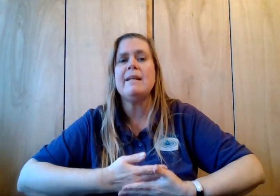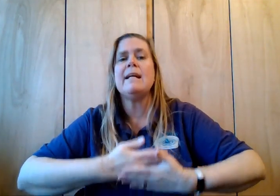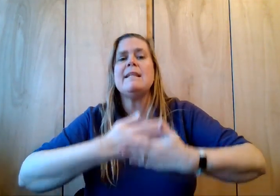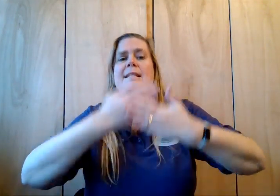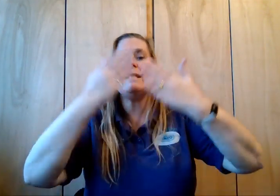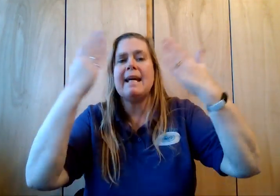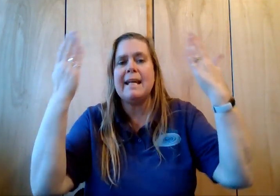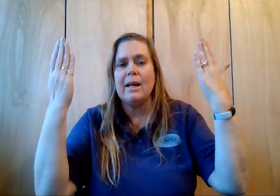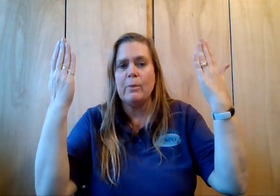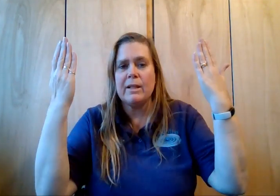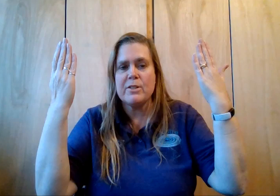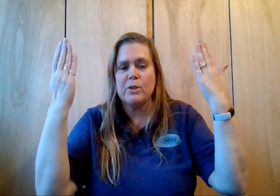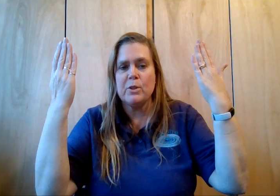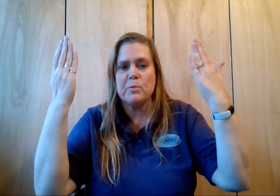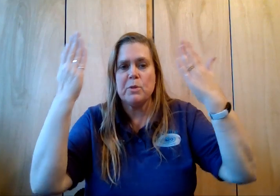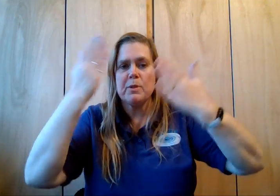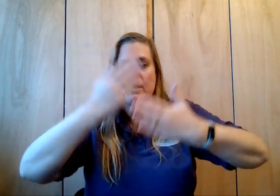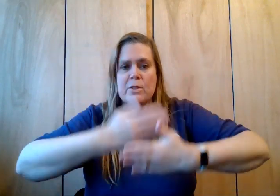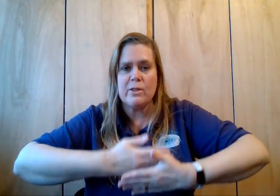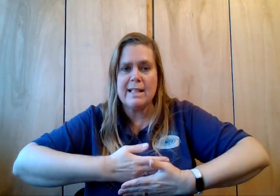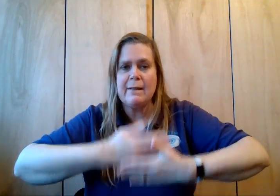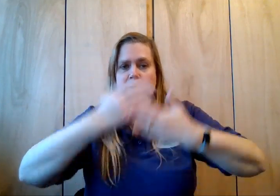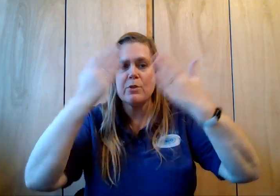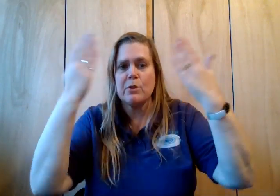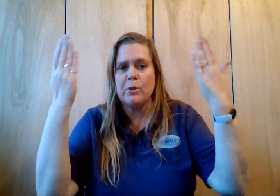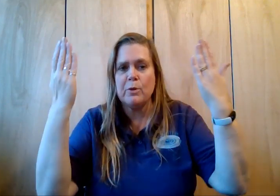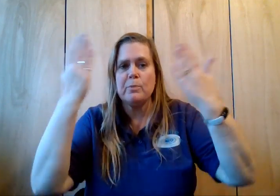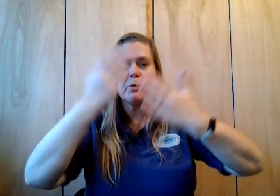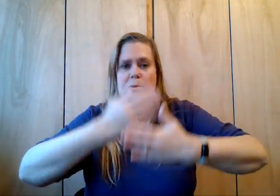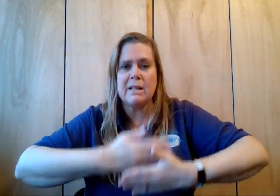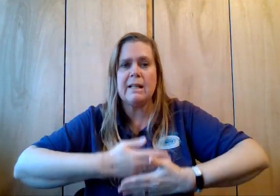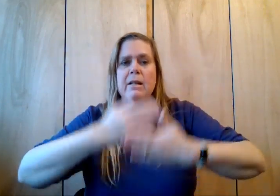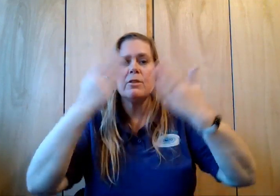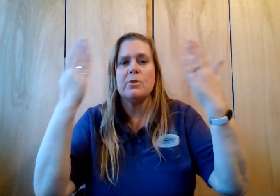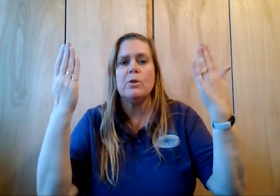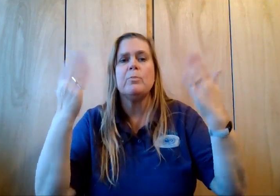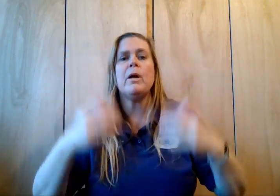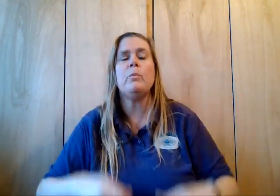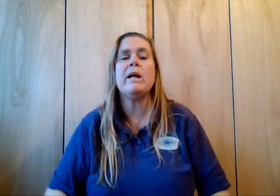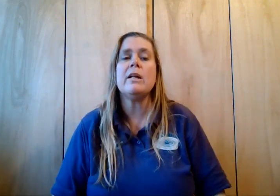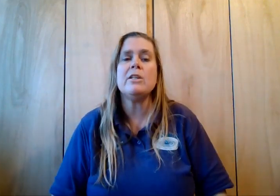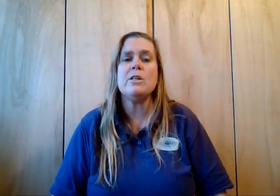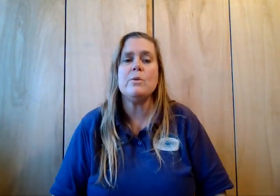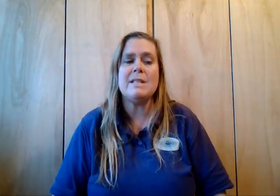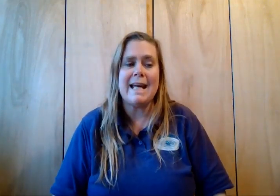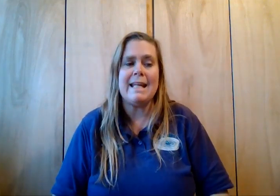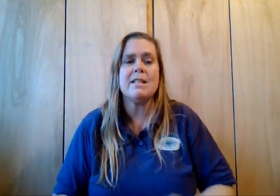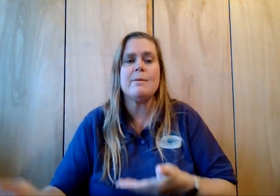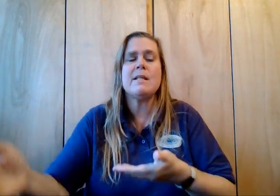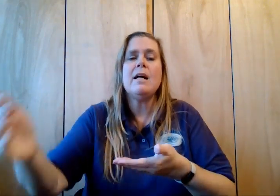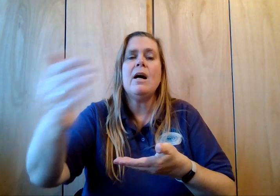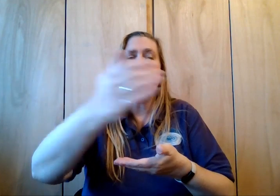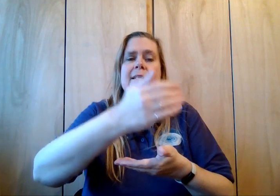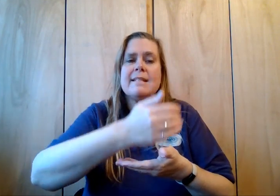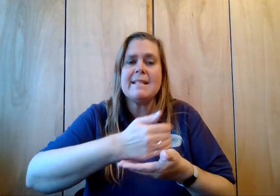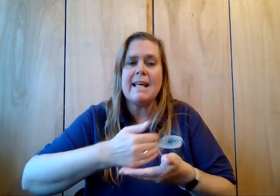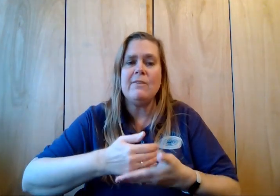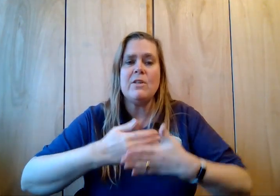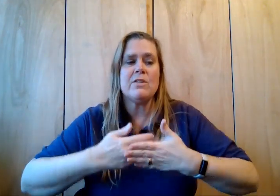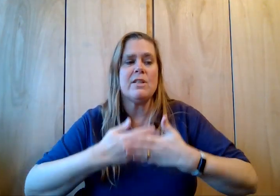is day, where the sun comes up. So it's sun down, sun up, sun down, sun up, and we're going to do day. So it's Saviour's